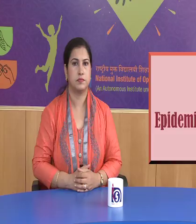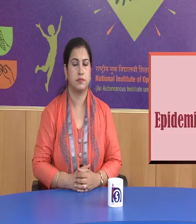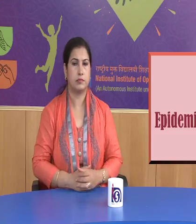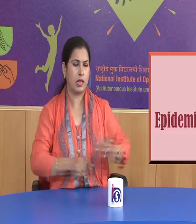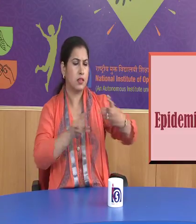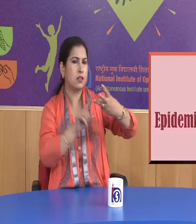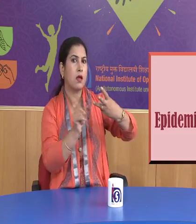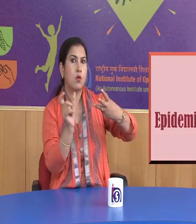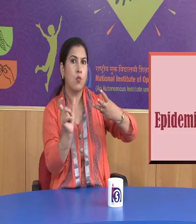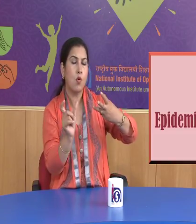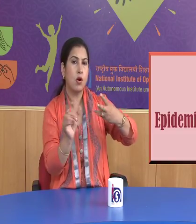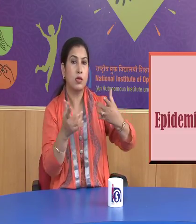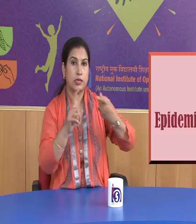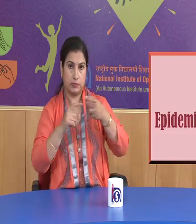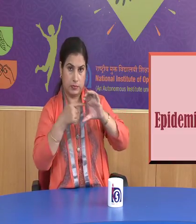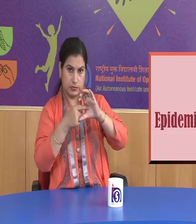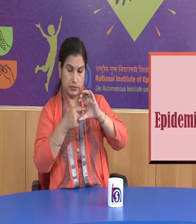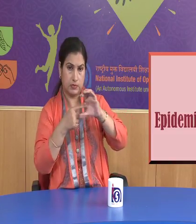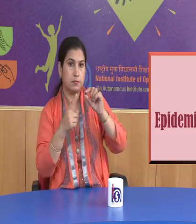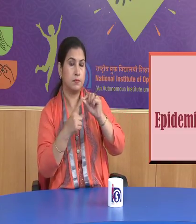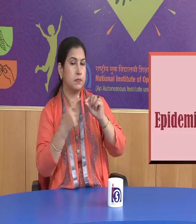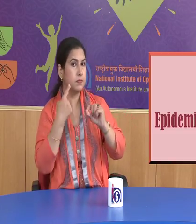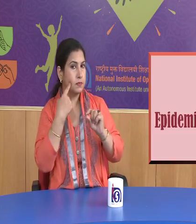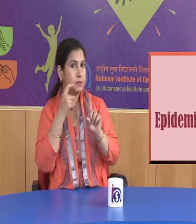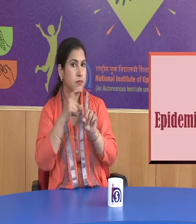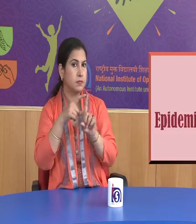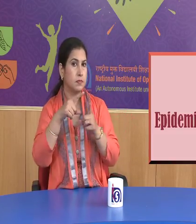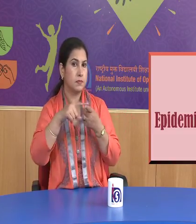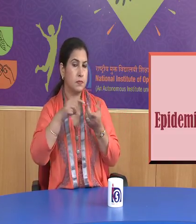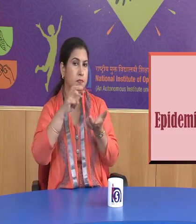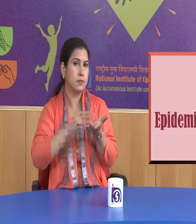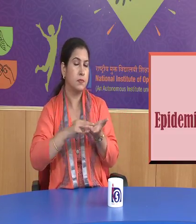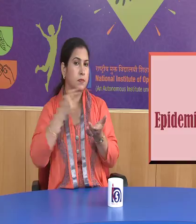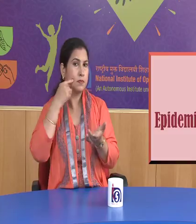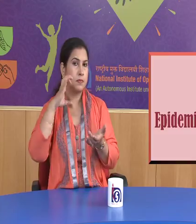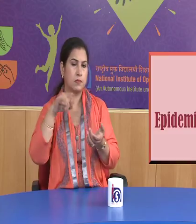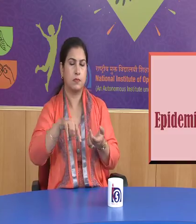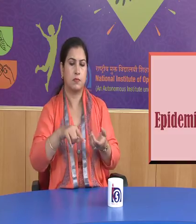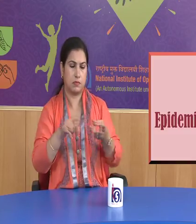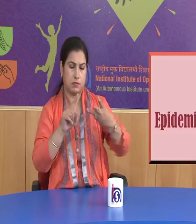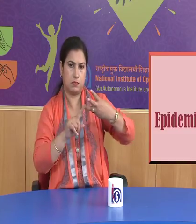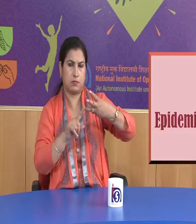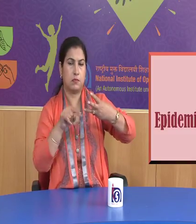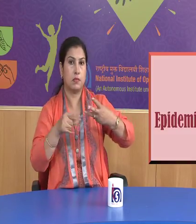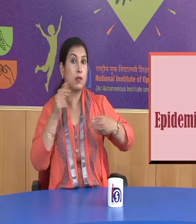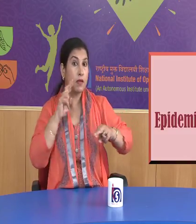Third word is epidemics. When an infectious disease spreads among people